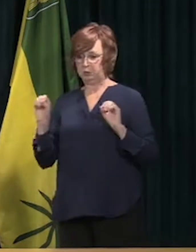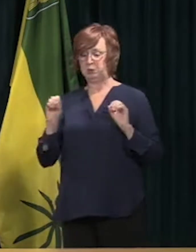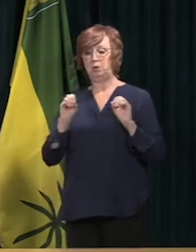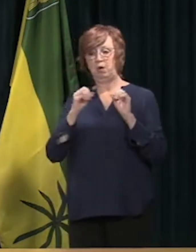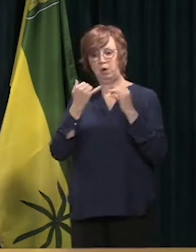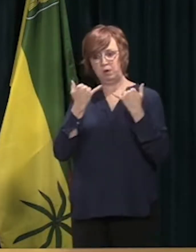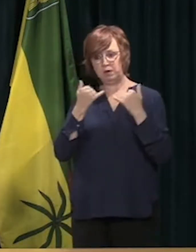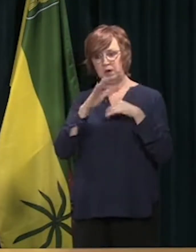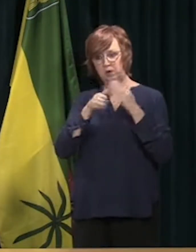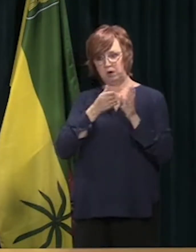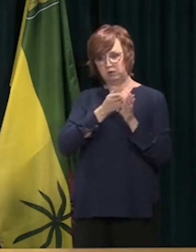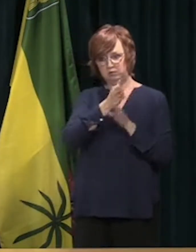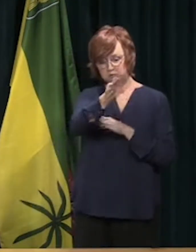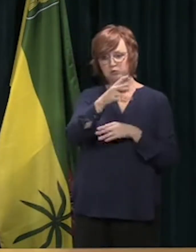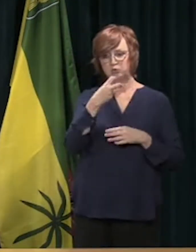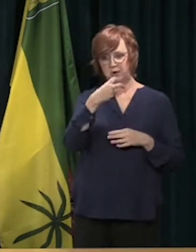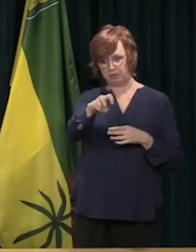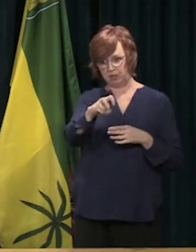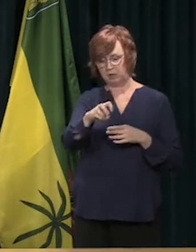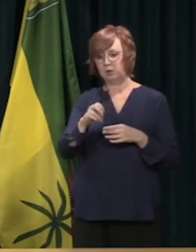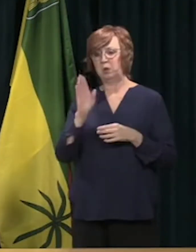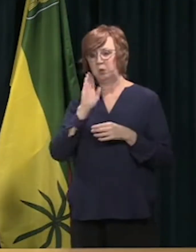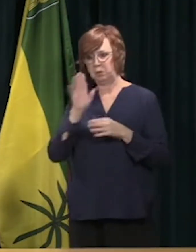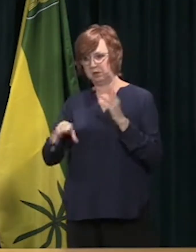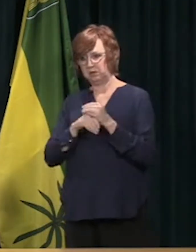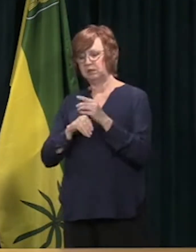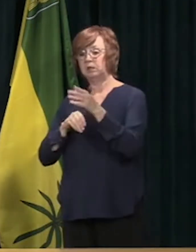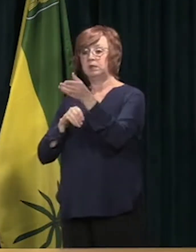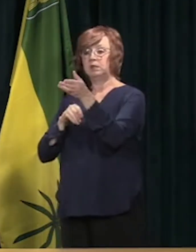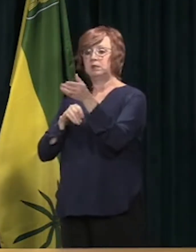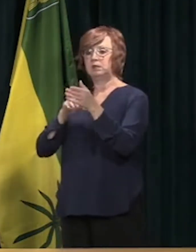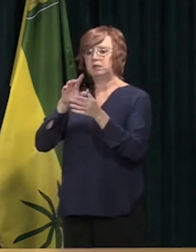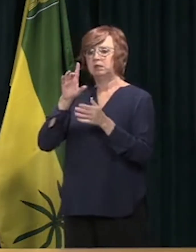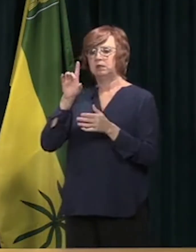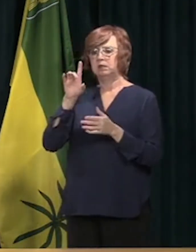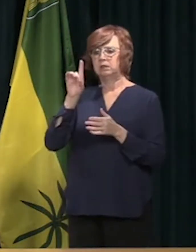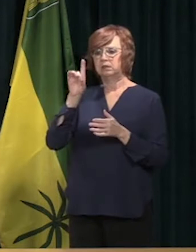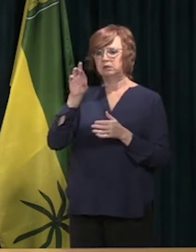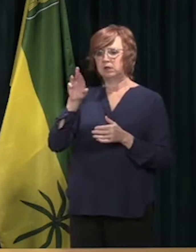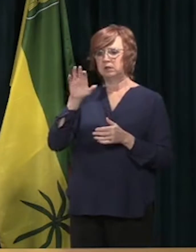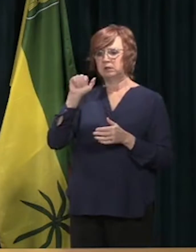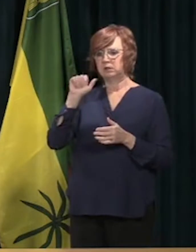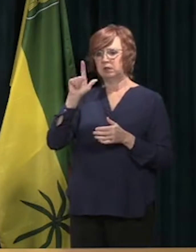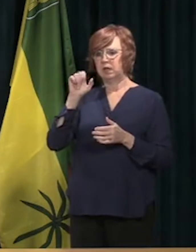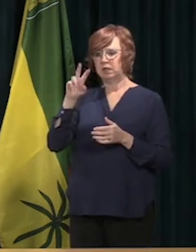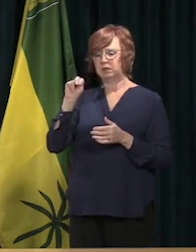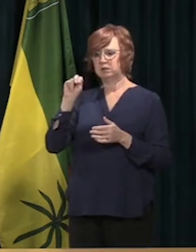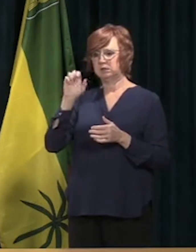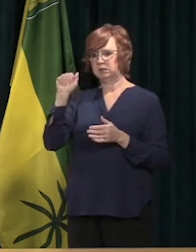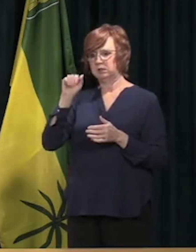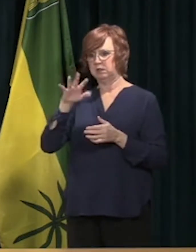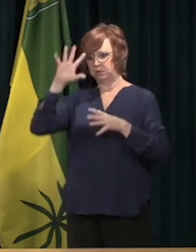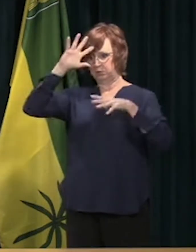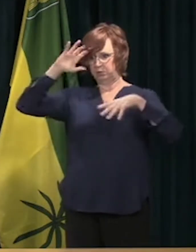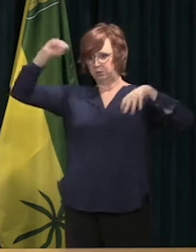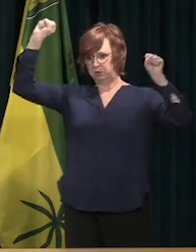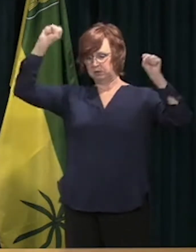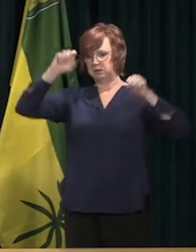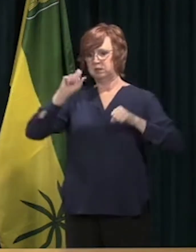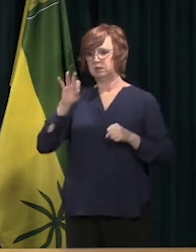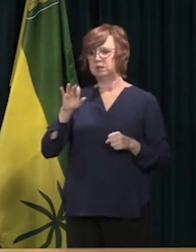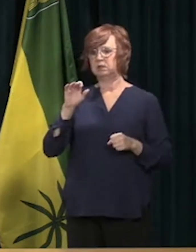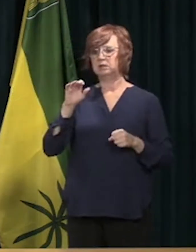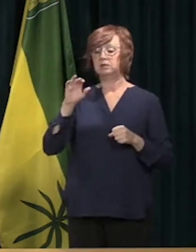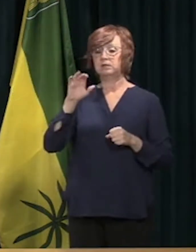keep reporting on. Dr. Alan Wu, President of the Saskatchewan Medical Association, he says that he's in